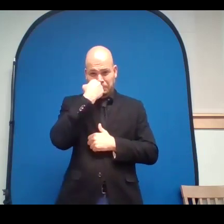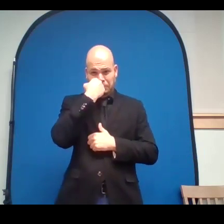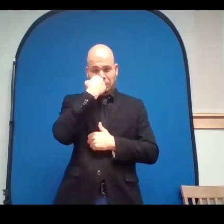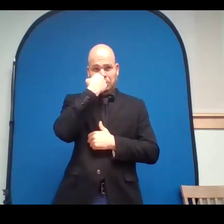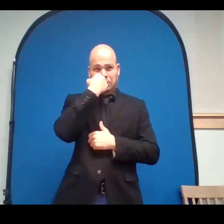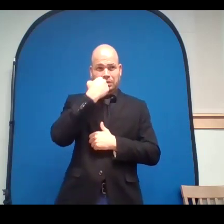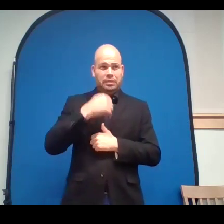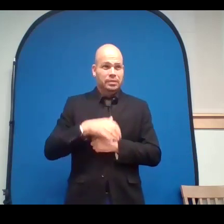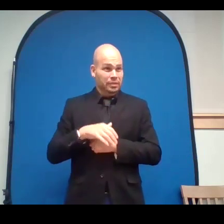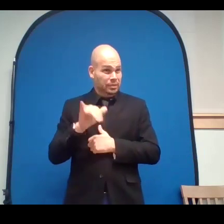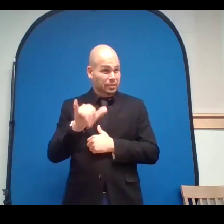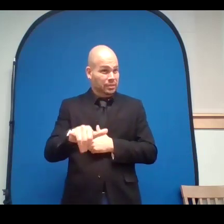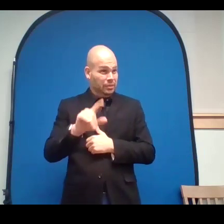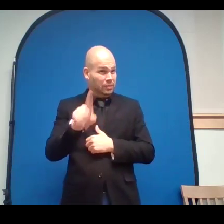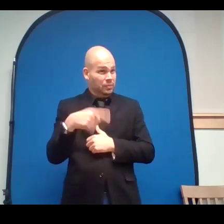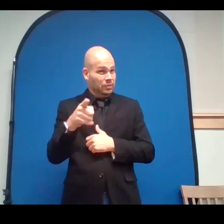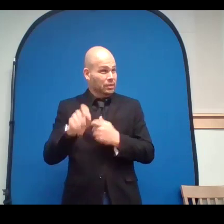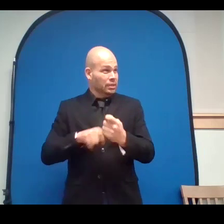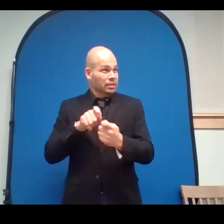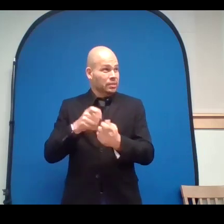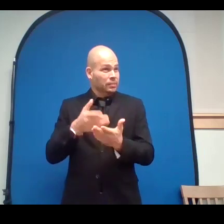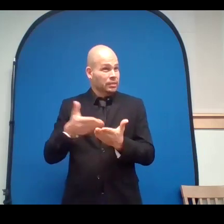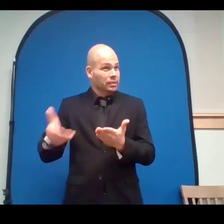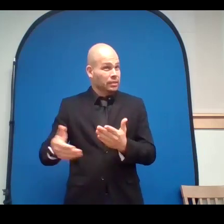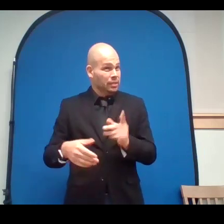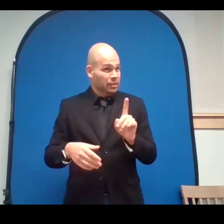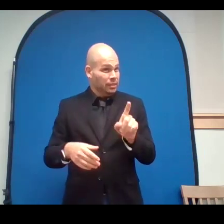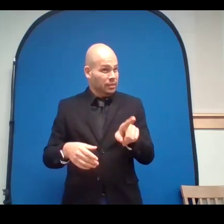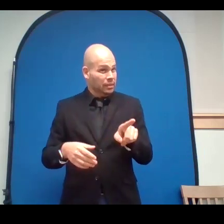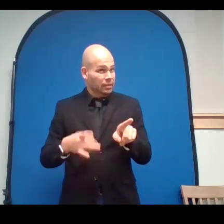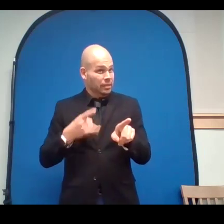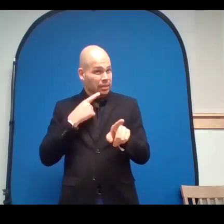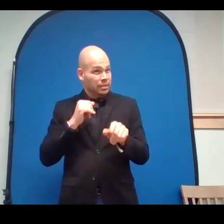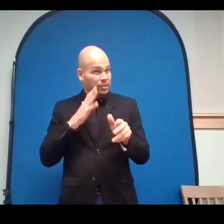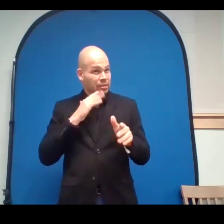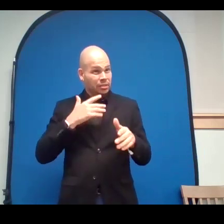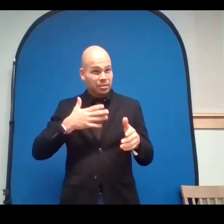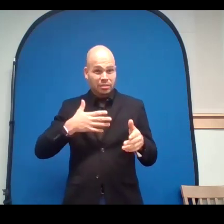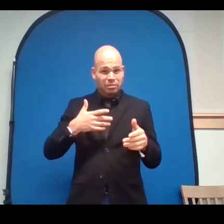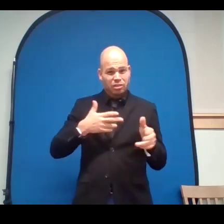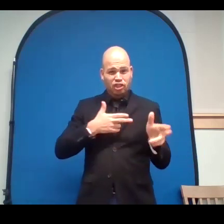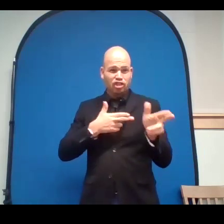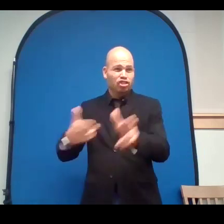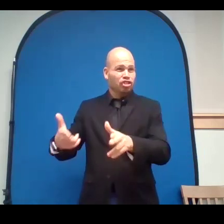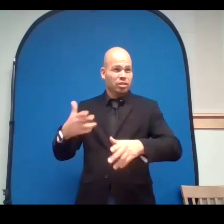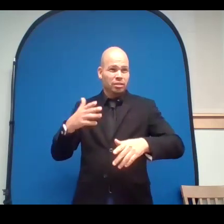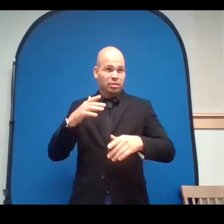only specifics. He did say, you know, that he would shoot places, but never specifically mentioned here.